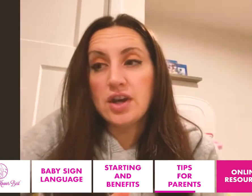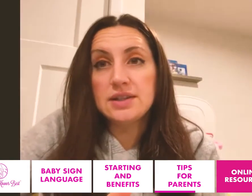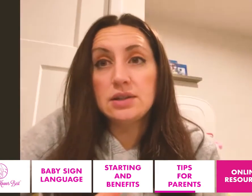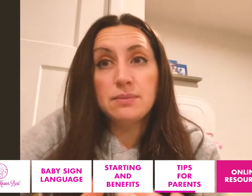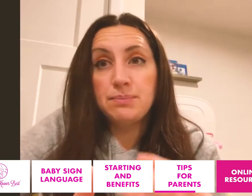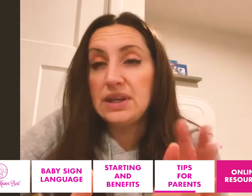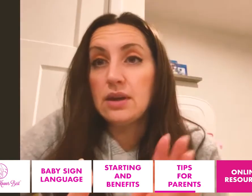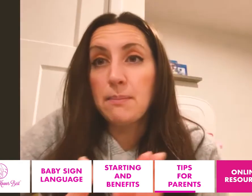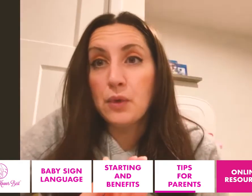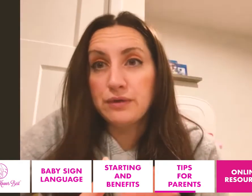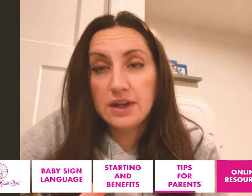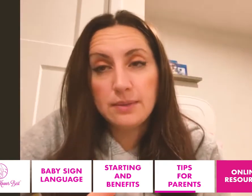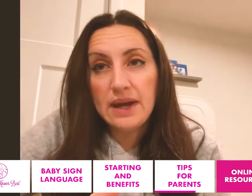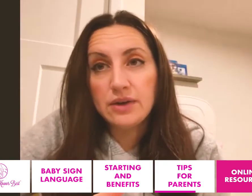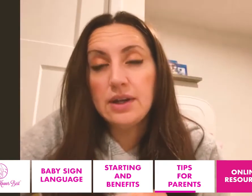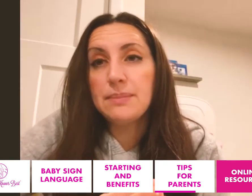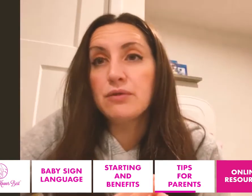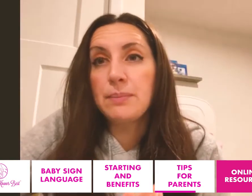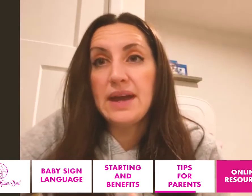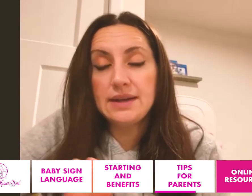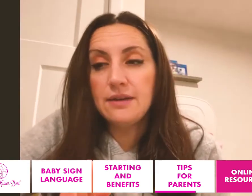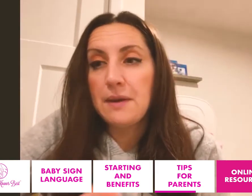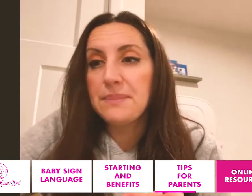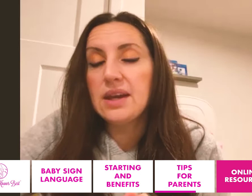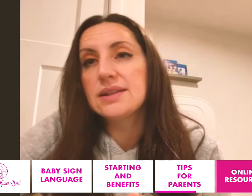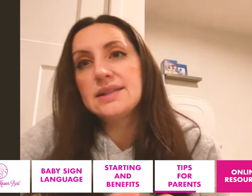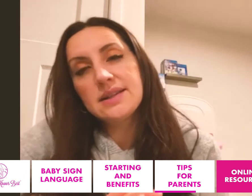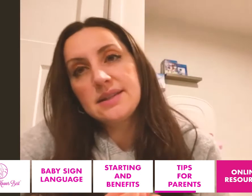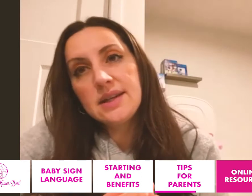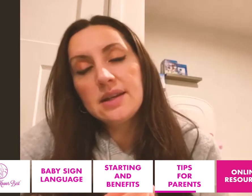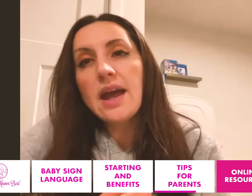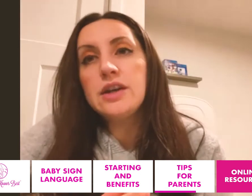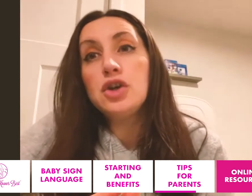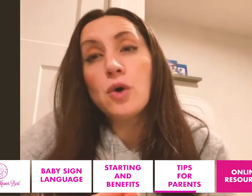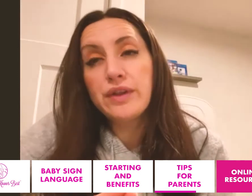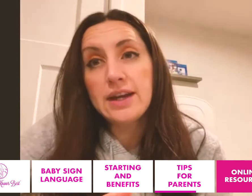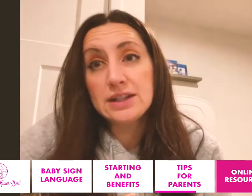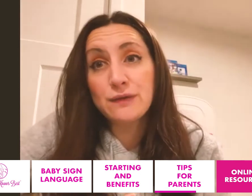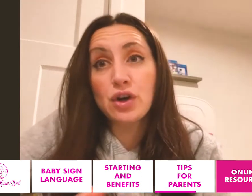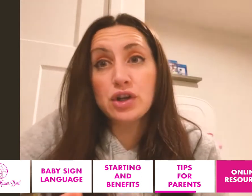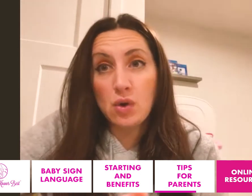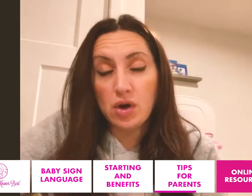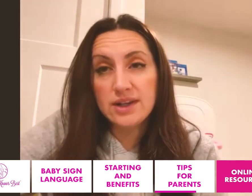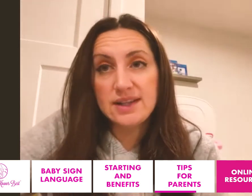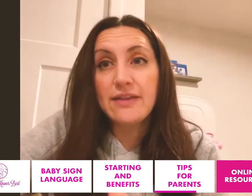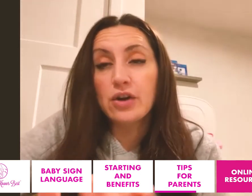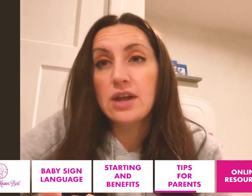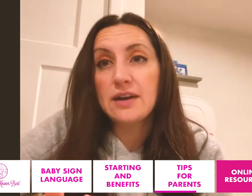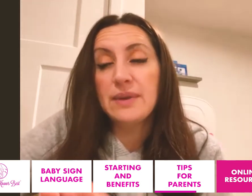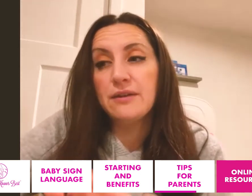just be motivated about it, be repetitive and be consistent, and know that it's for a good cause and there are a lot of benefits